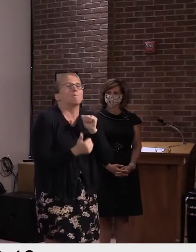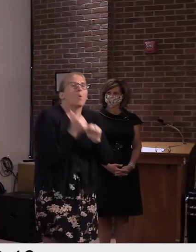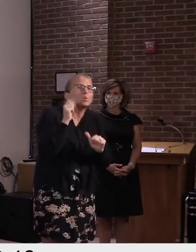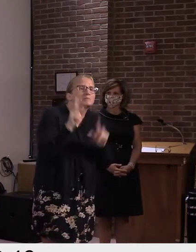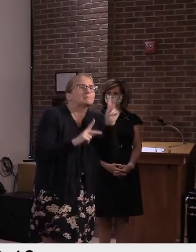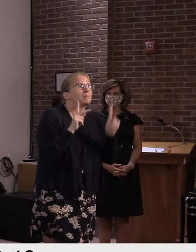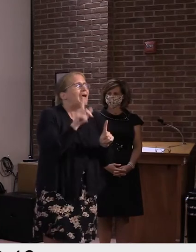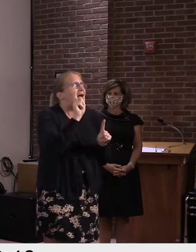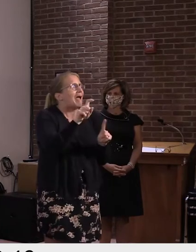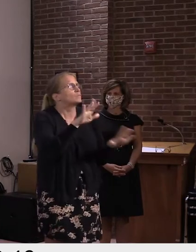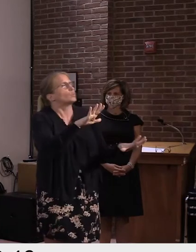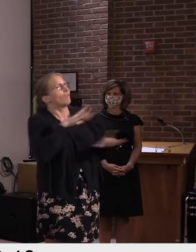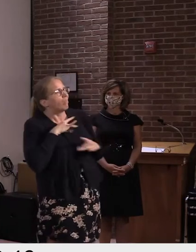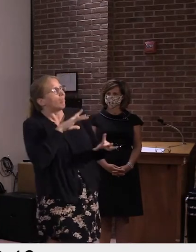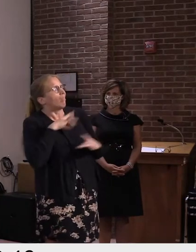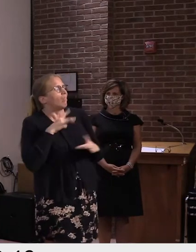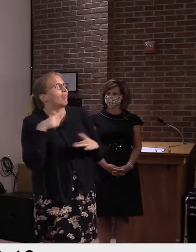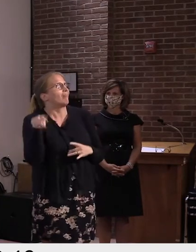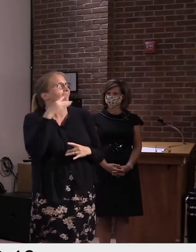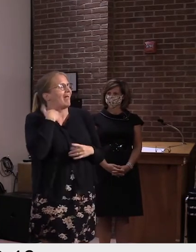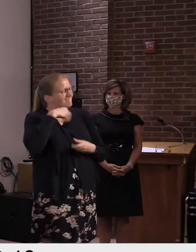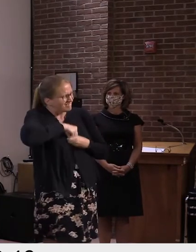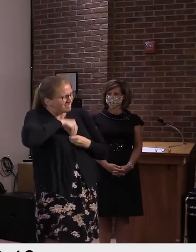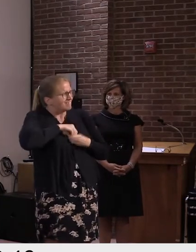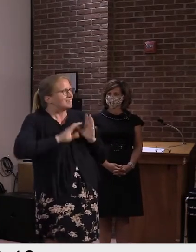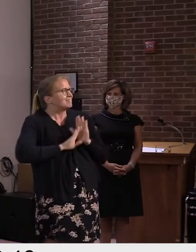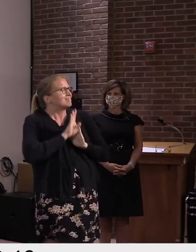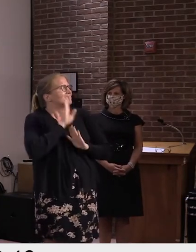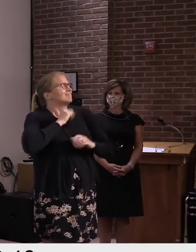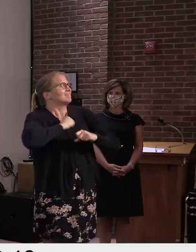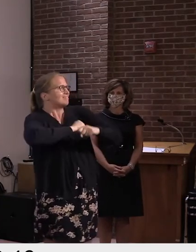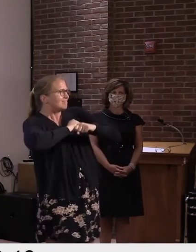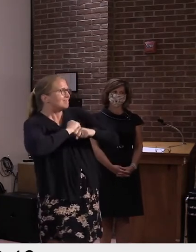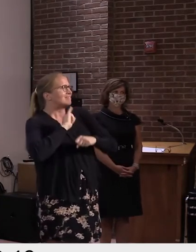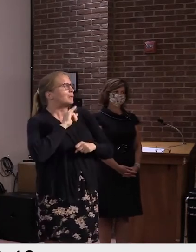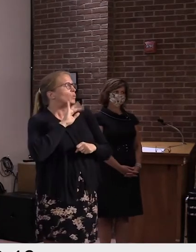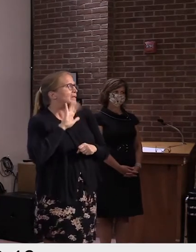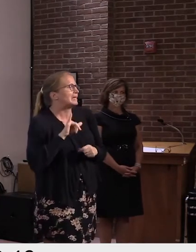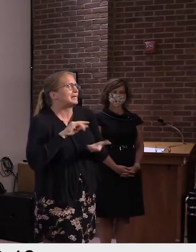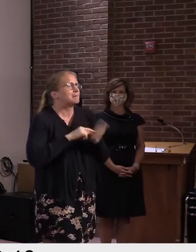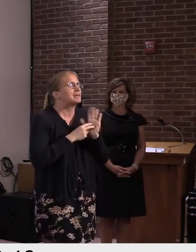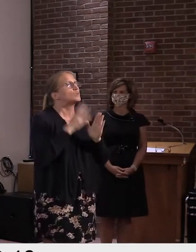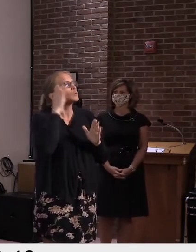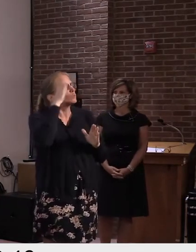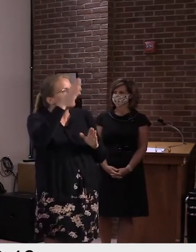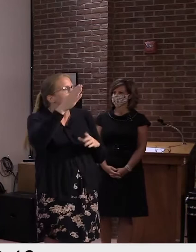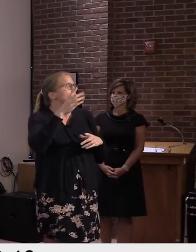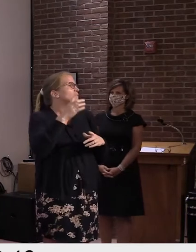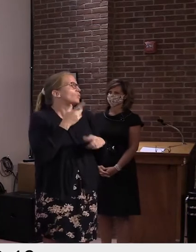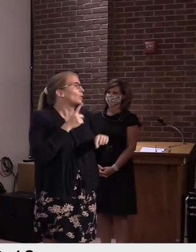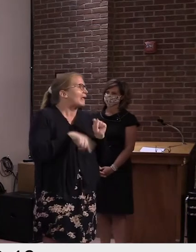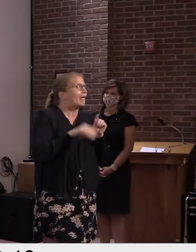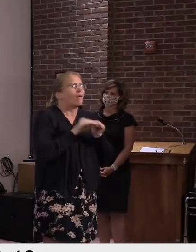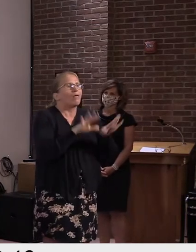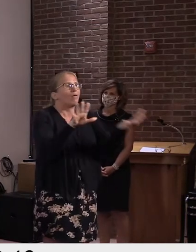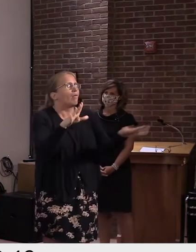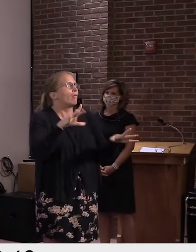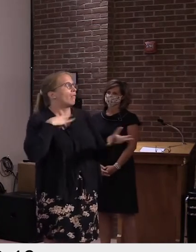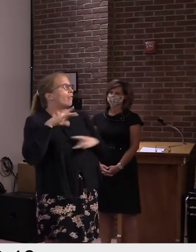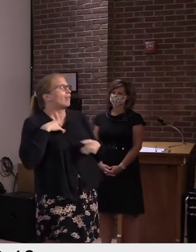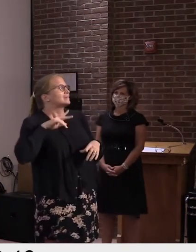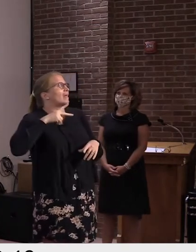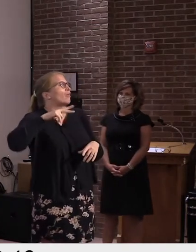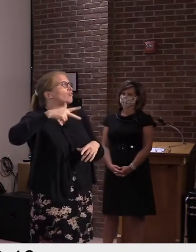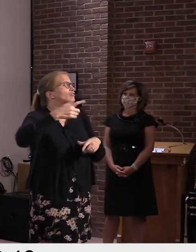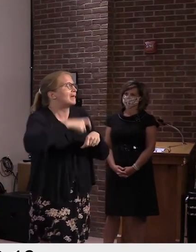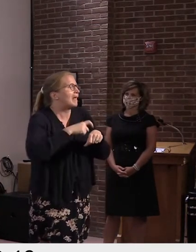had antibodies against the virus till we know that it won't be transmissible that great in the population. But when it